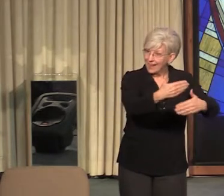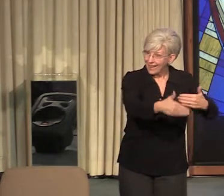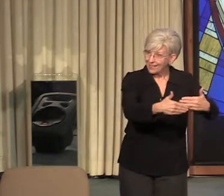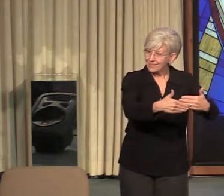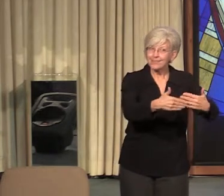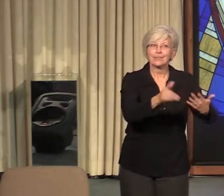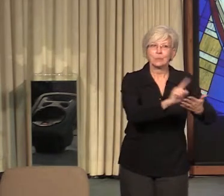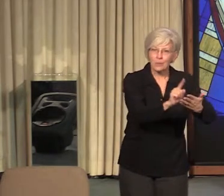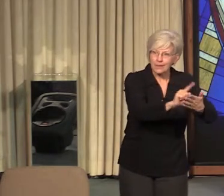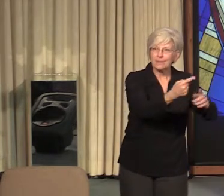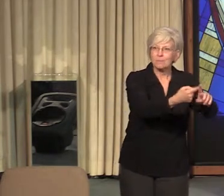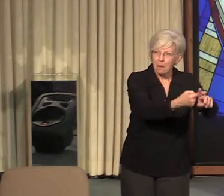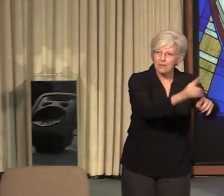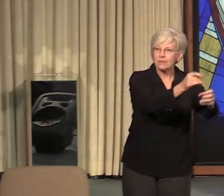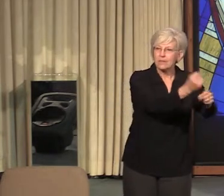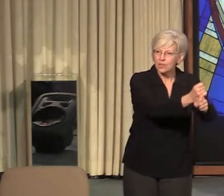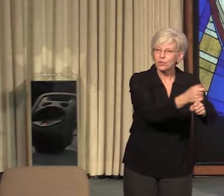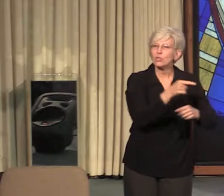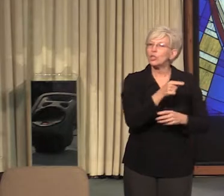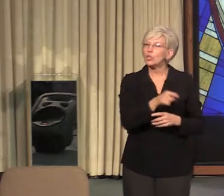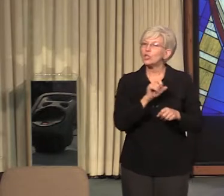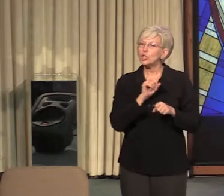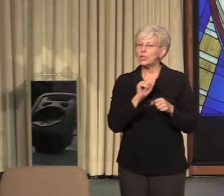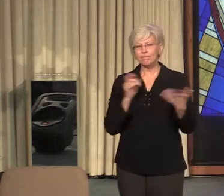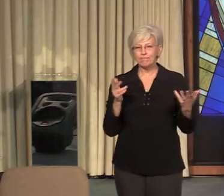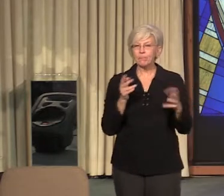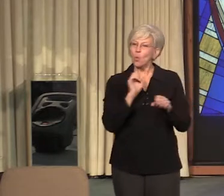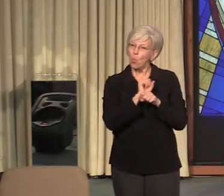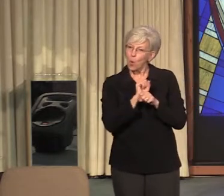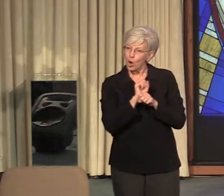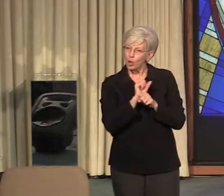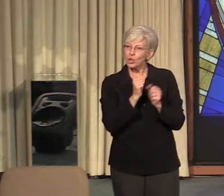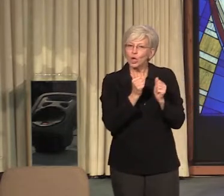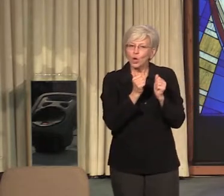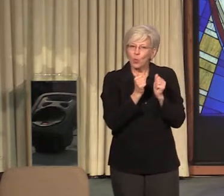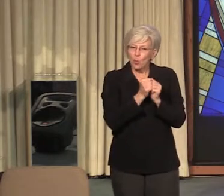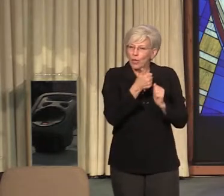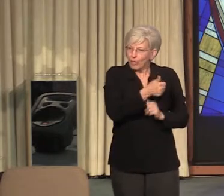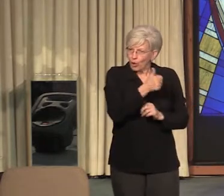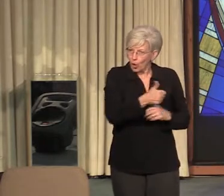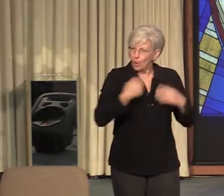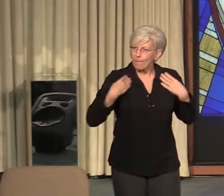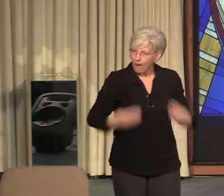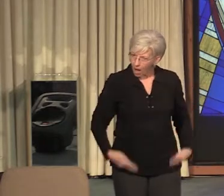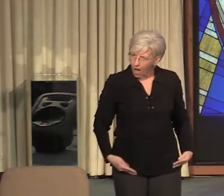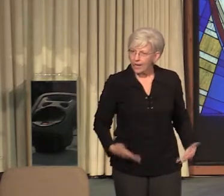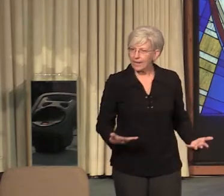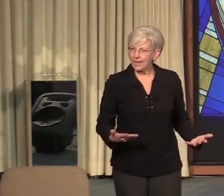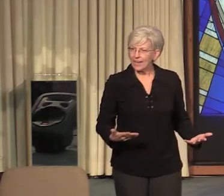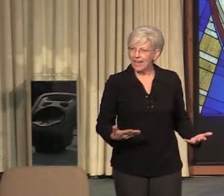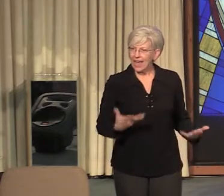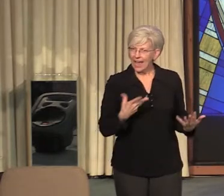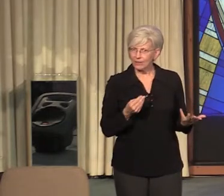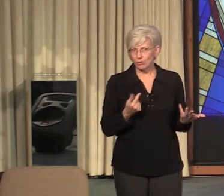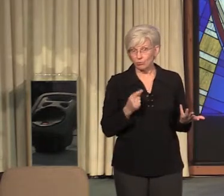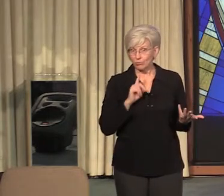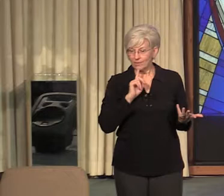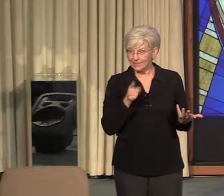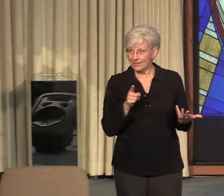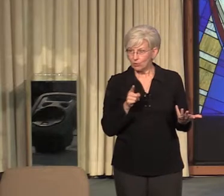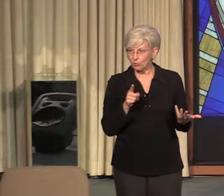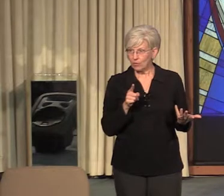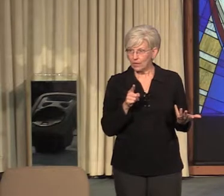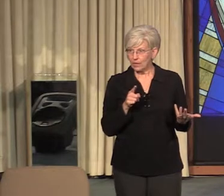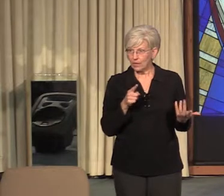years was to work with her body and to essentially tell it